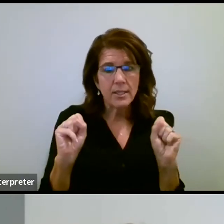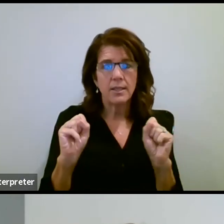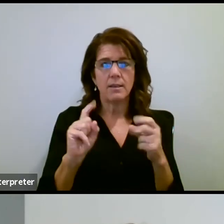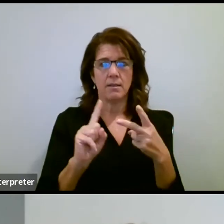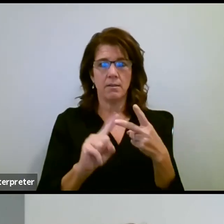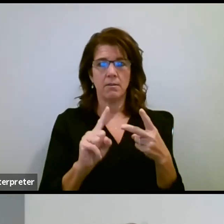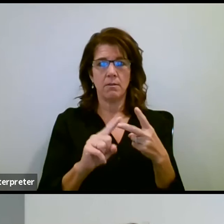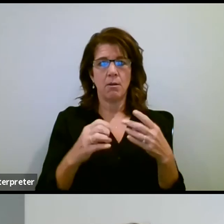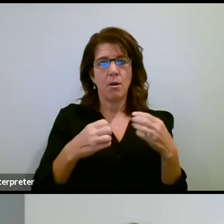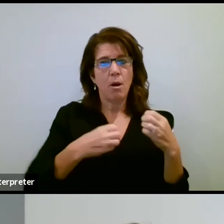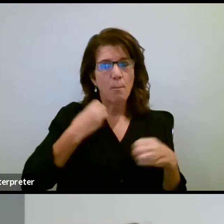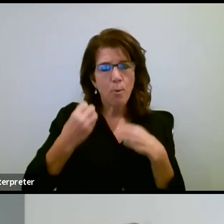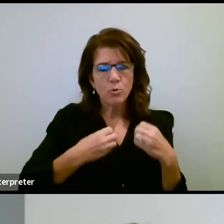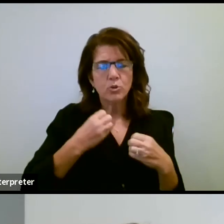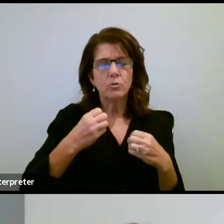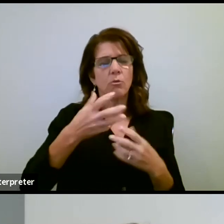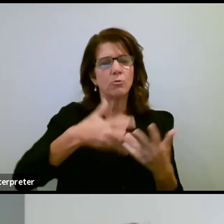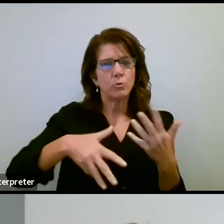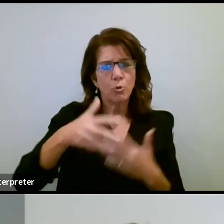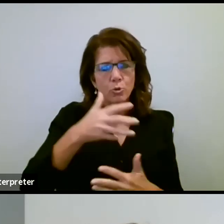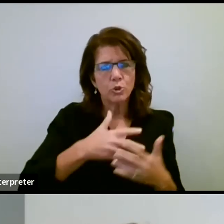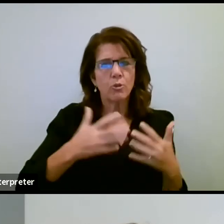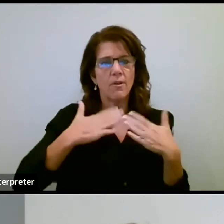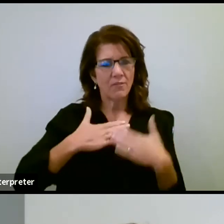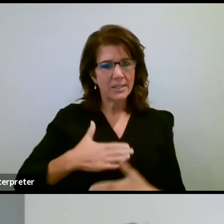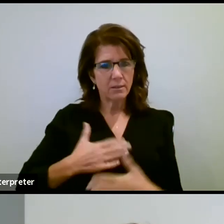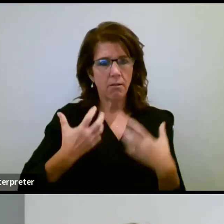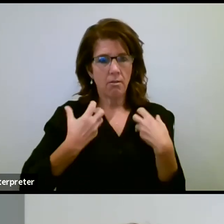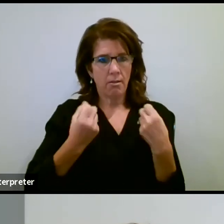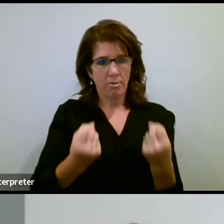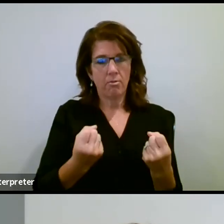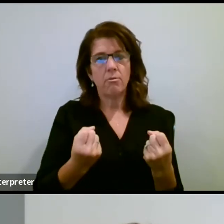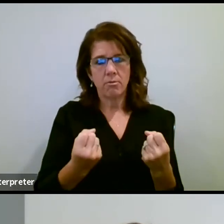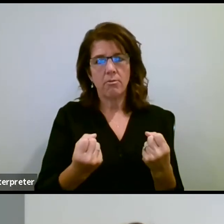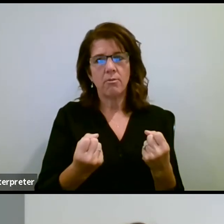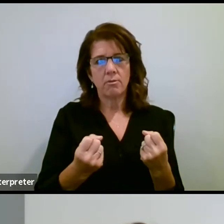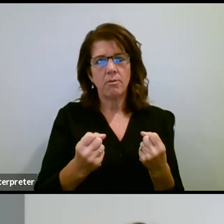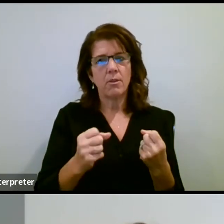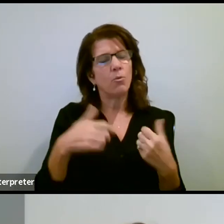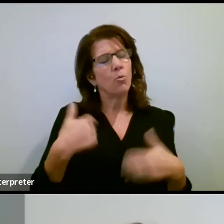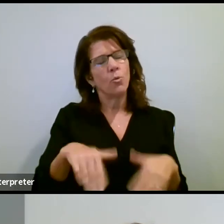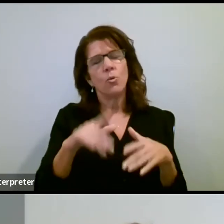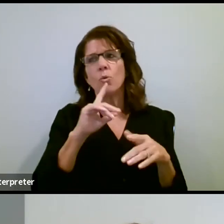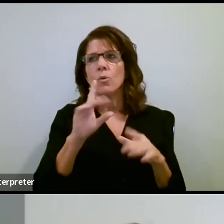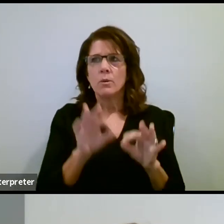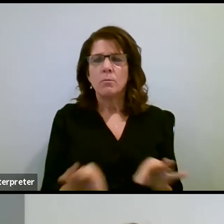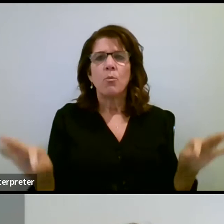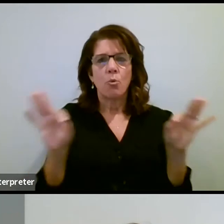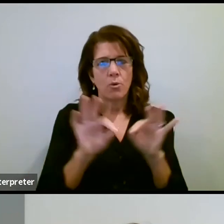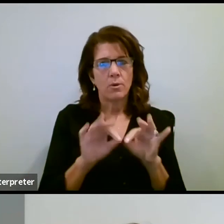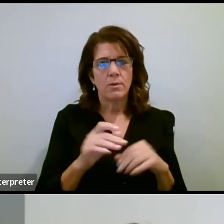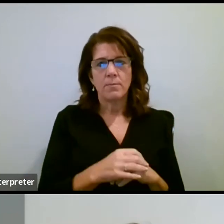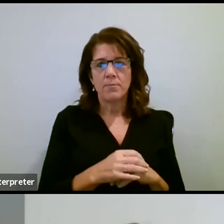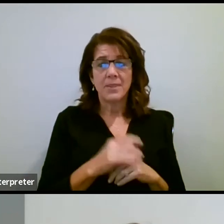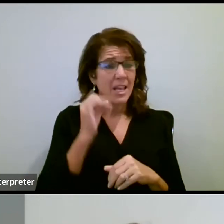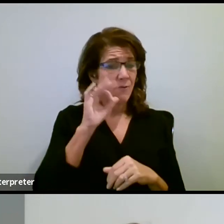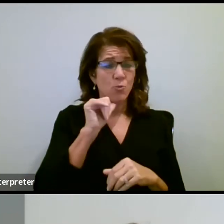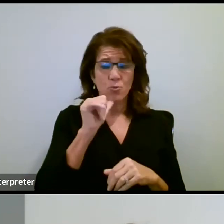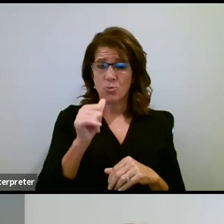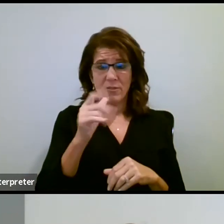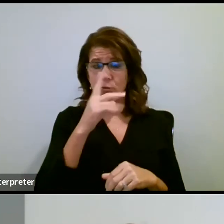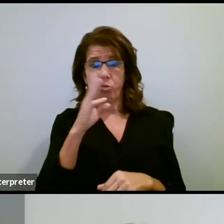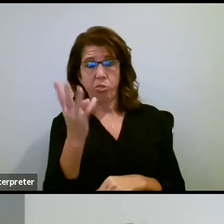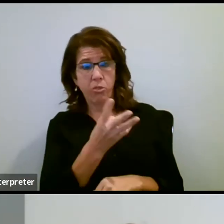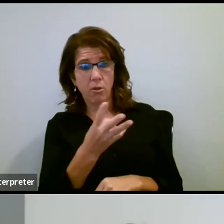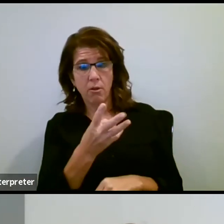about emotional, social, and physical well-being. That is very, very important. If we don't address this, the